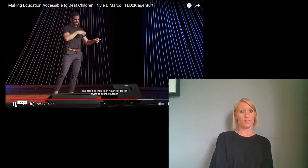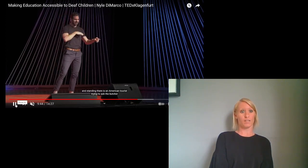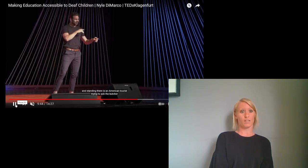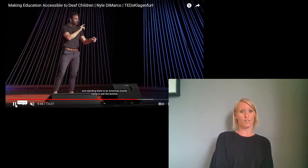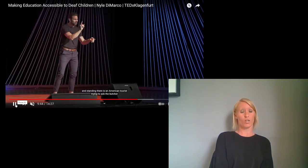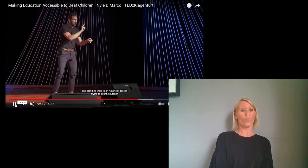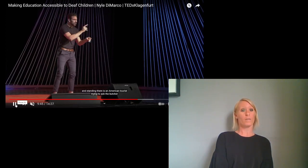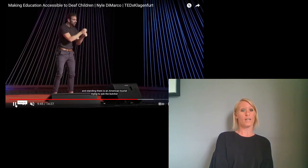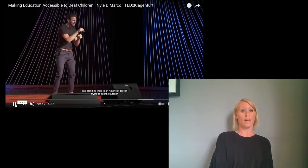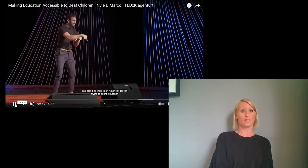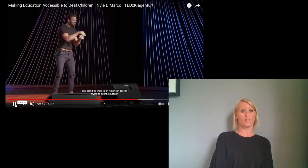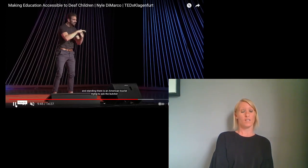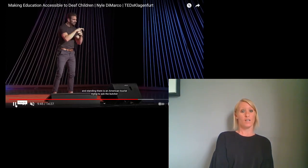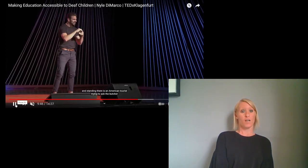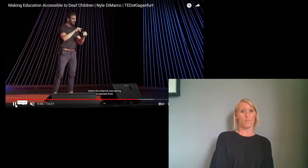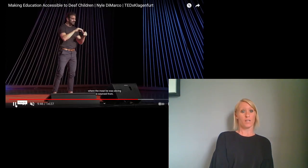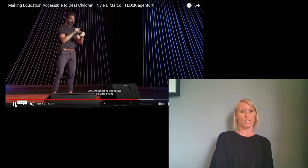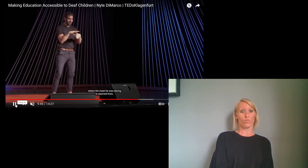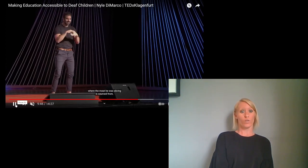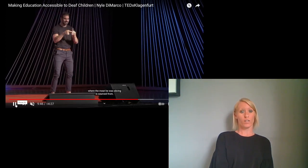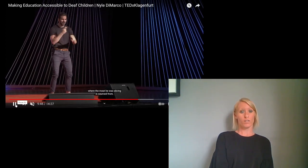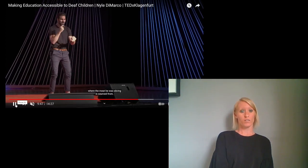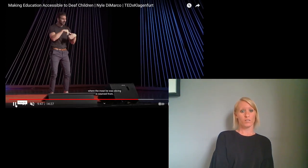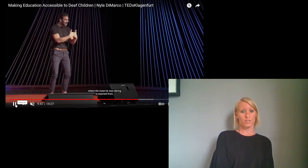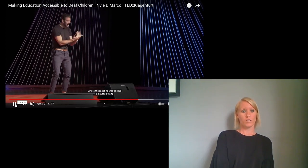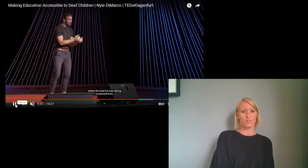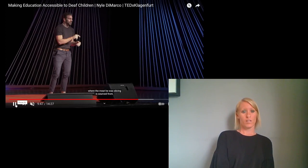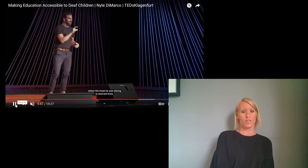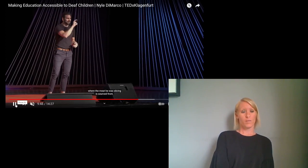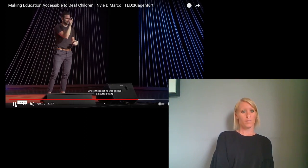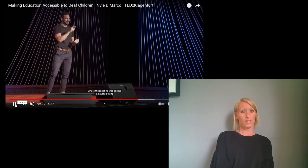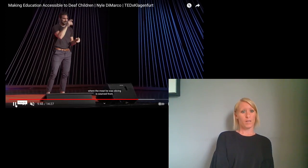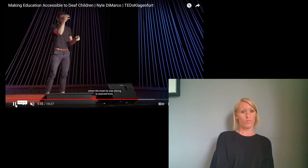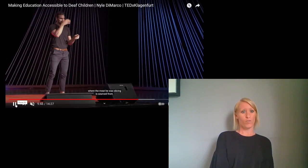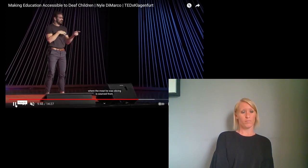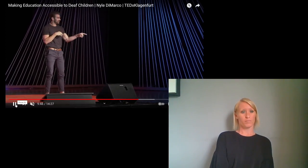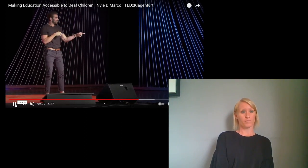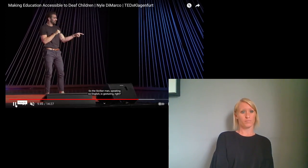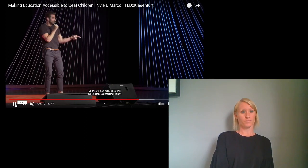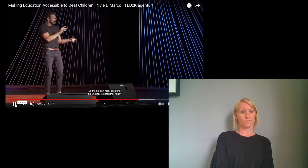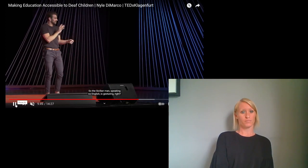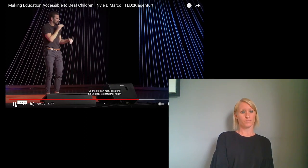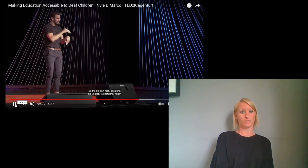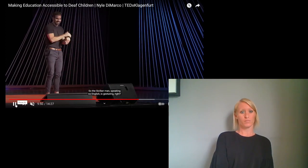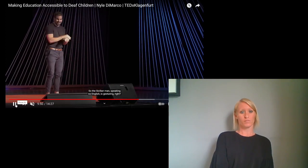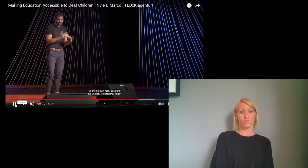a man or woman ask a man where the meat came from.